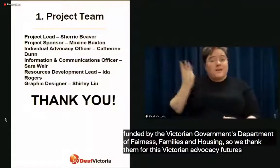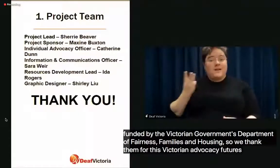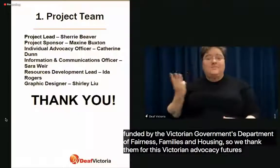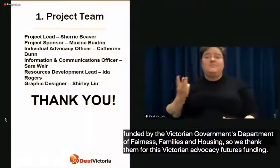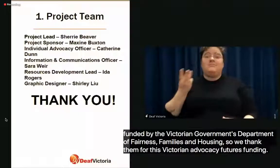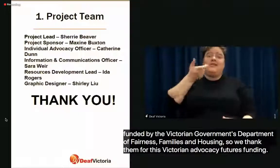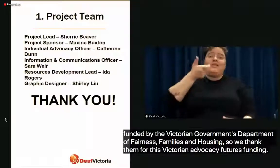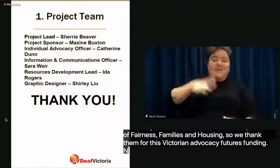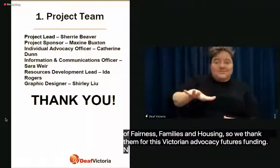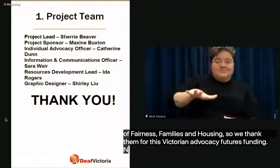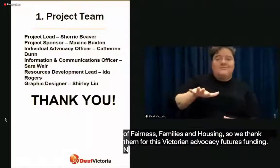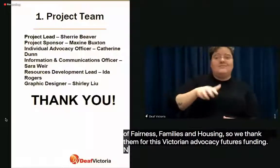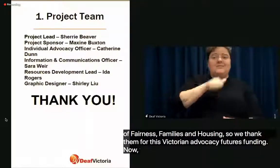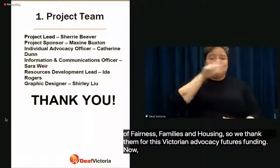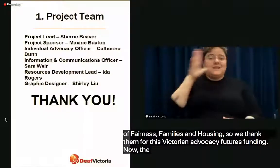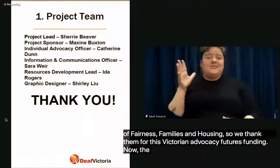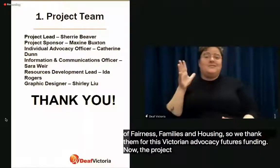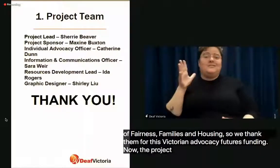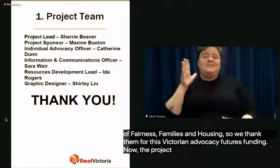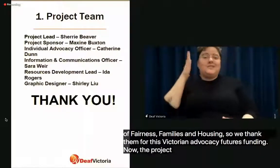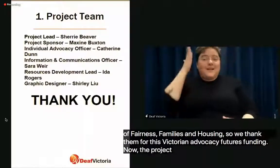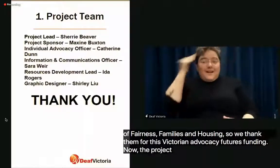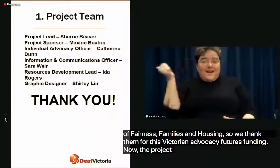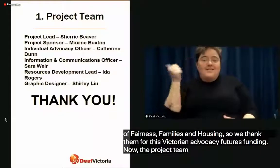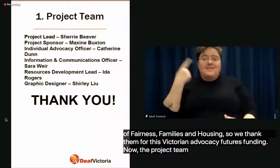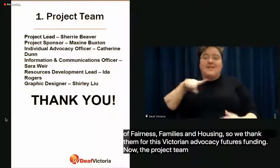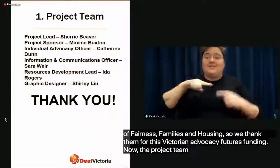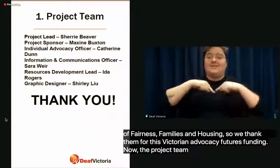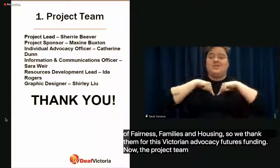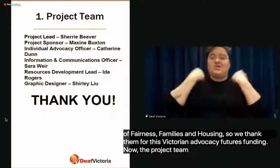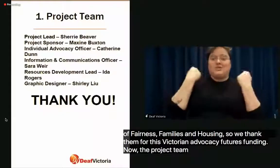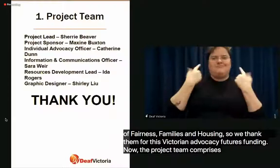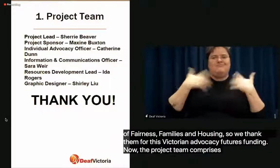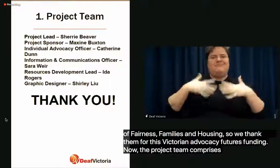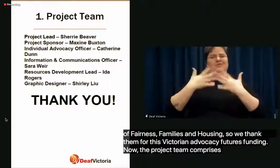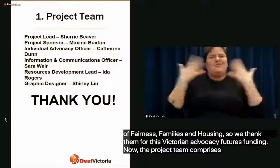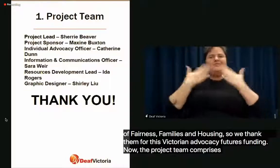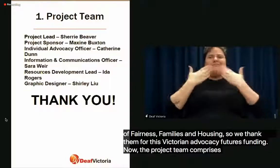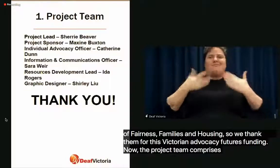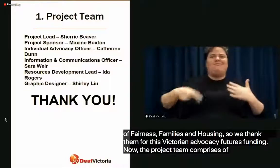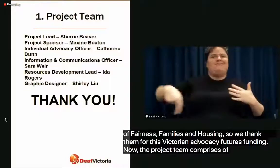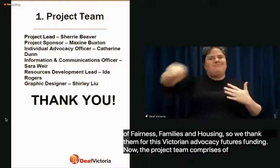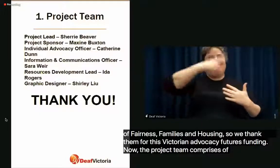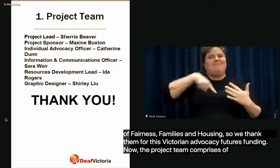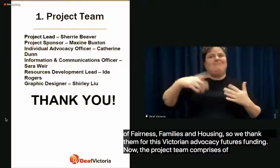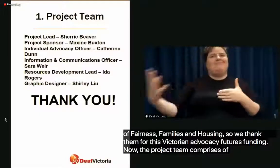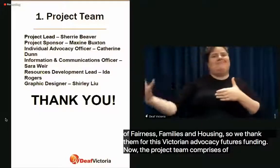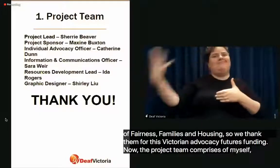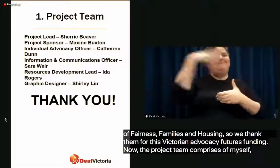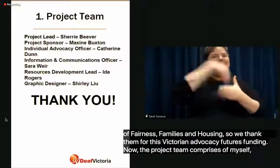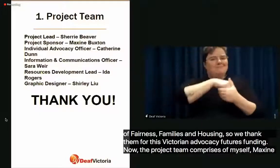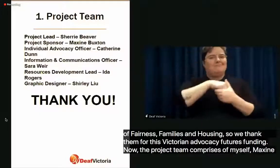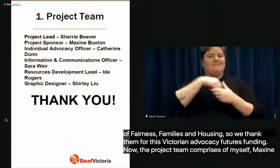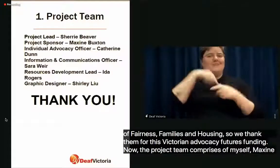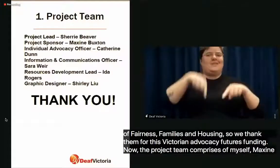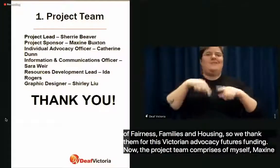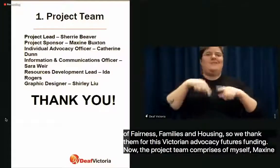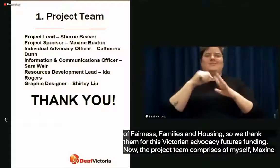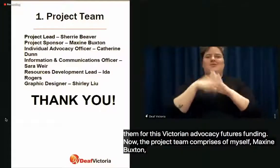comprises of myself, Maxine Buxton, Catherine Dunn, Sarah Weir, Ida Rogers, and Shirley Liu.